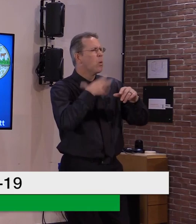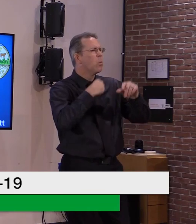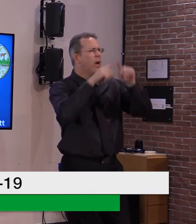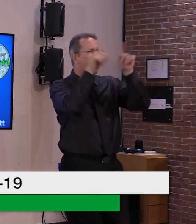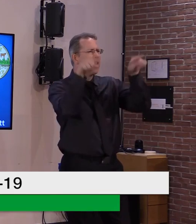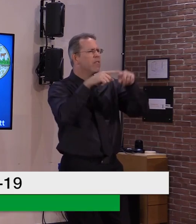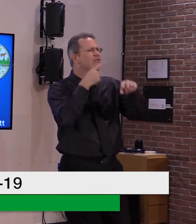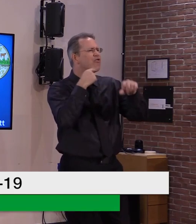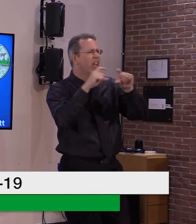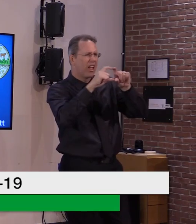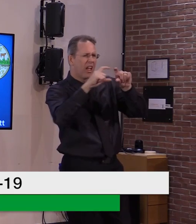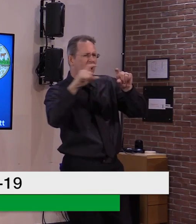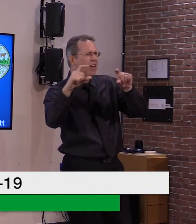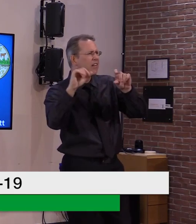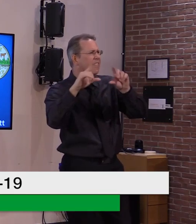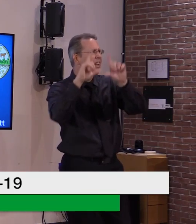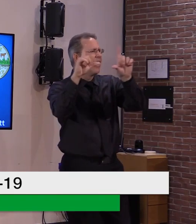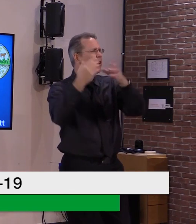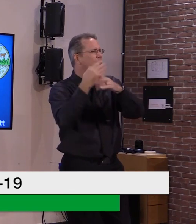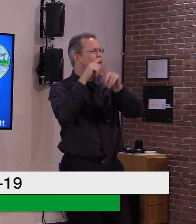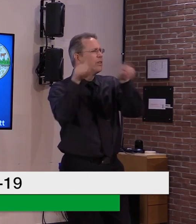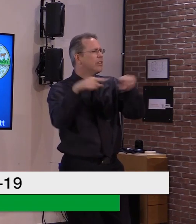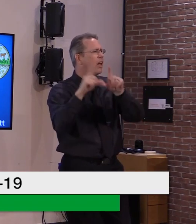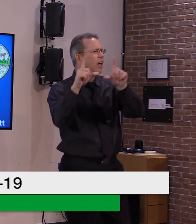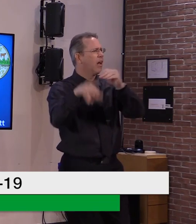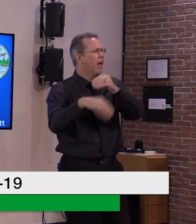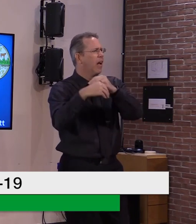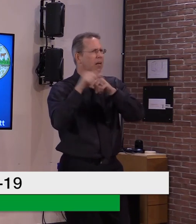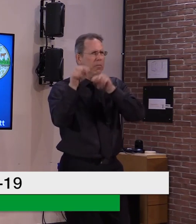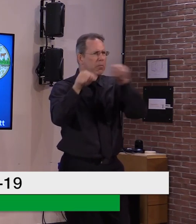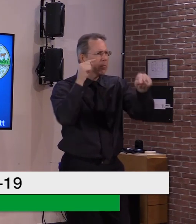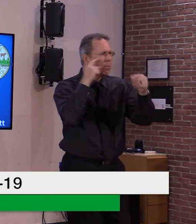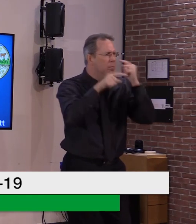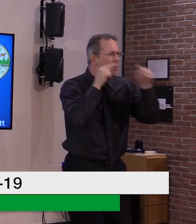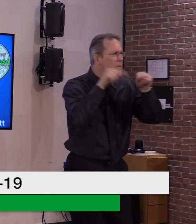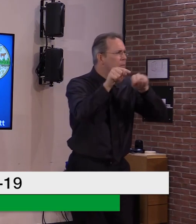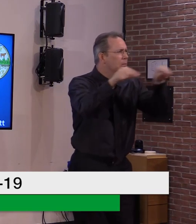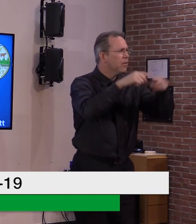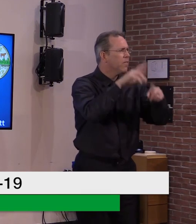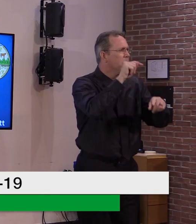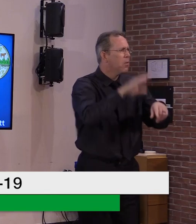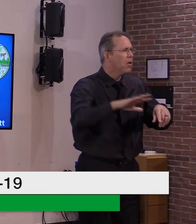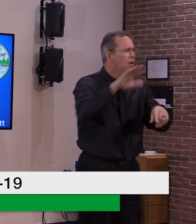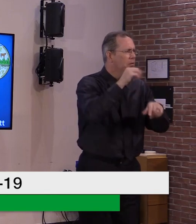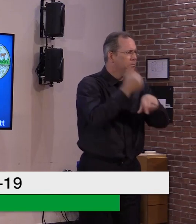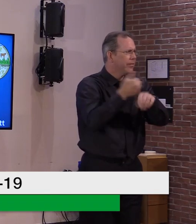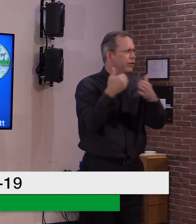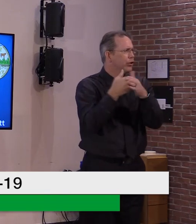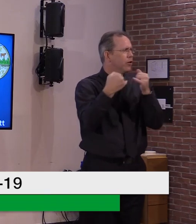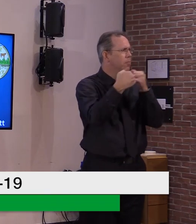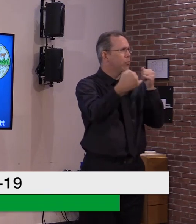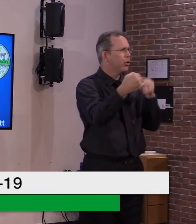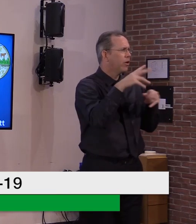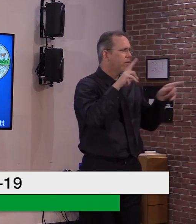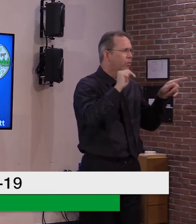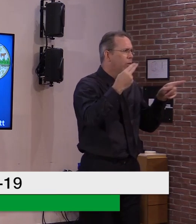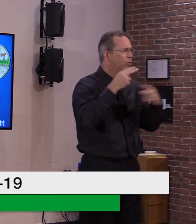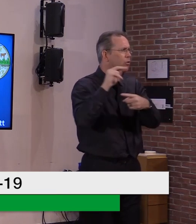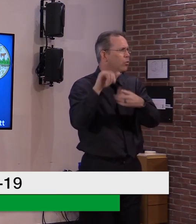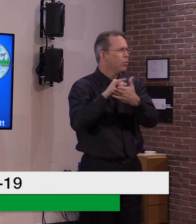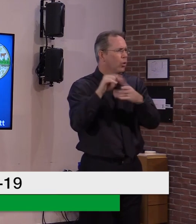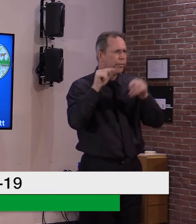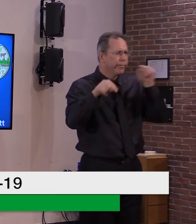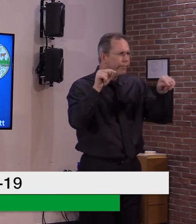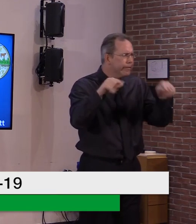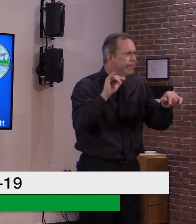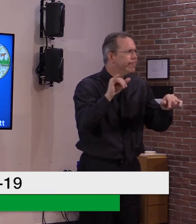what what do you know as far as time frame that hasn't been shared with general public because yeah you're uh inflated wonderful so yeah